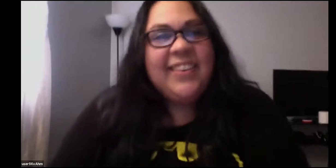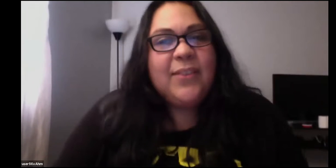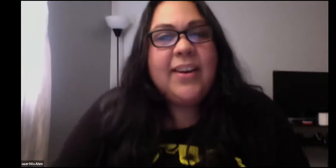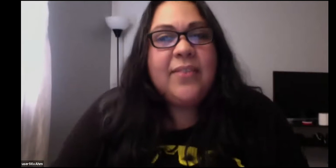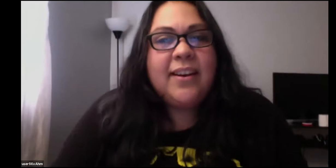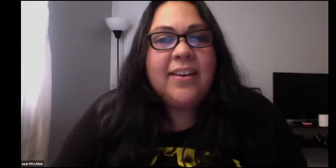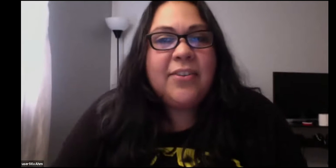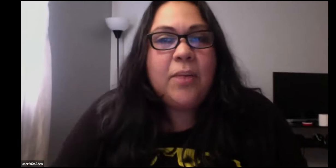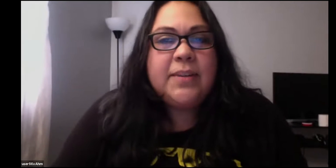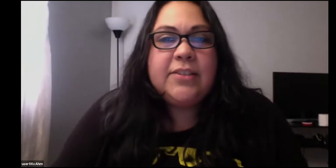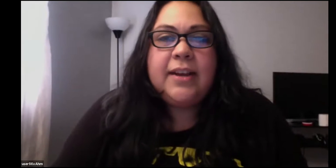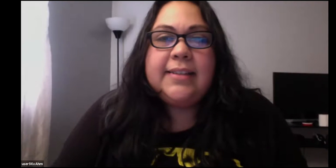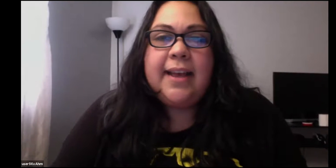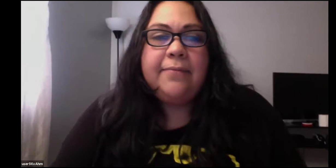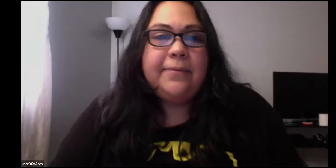What other objects do you guys have?